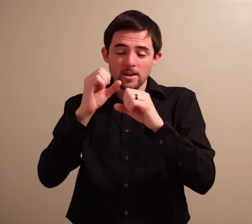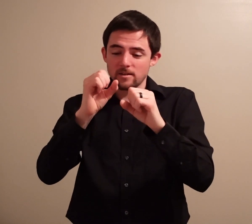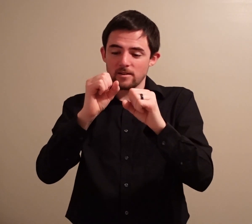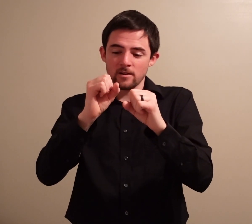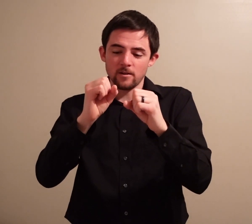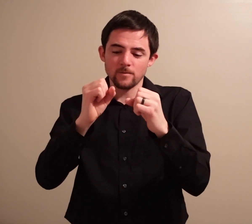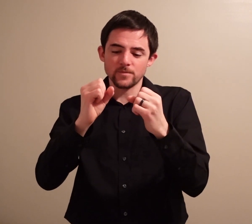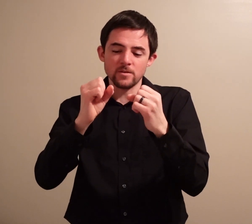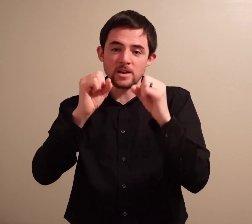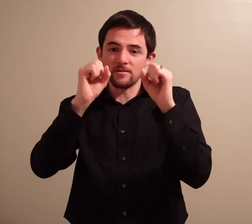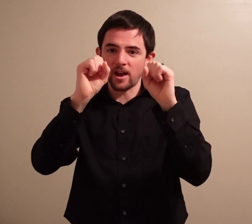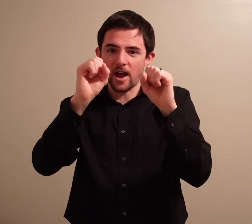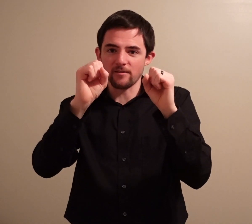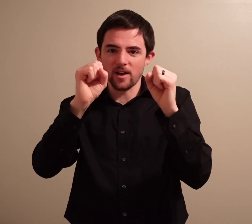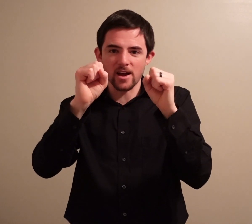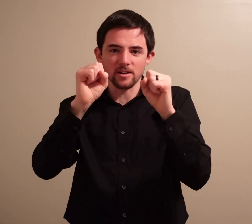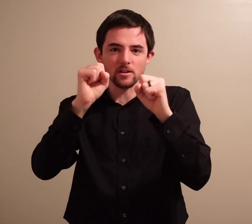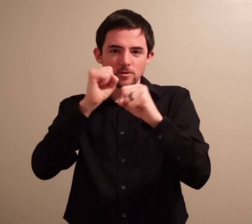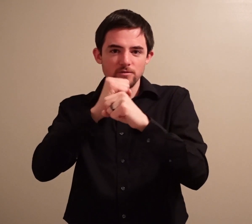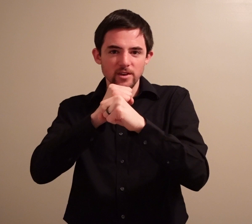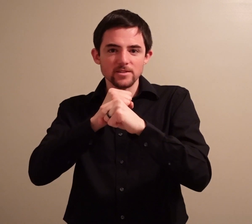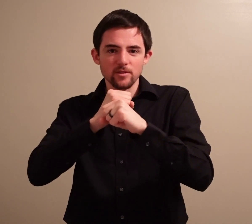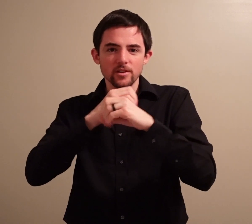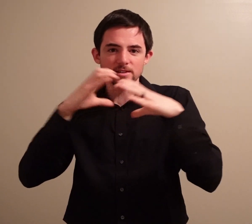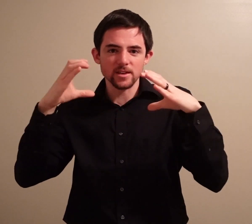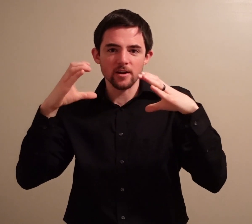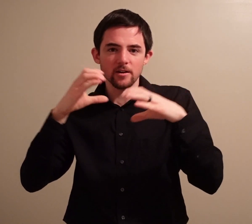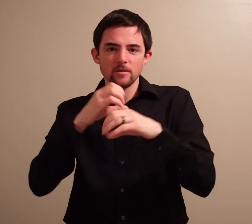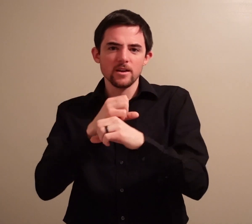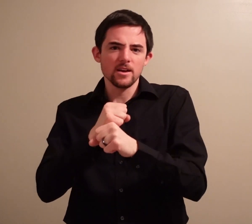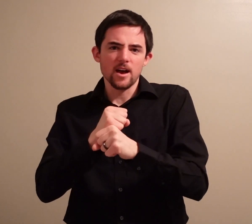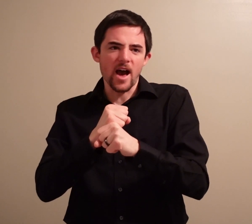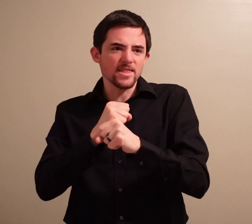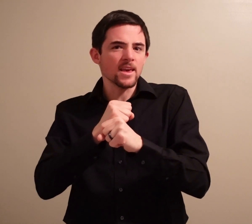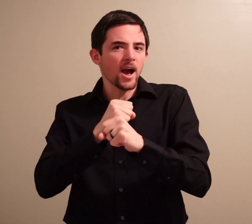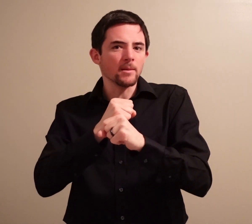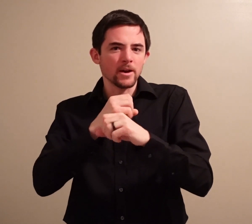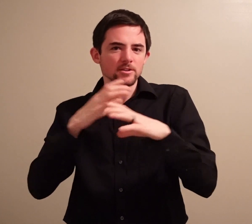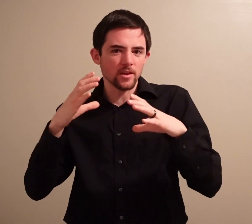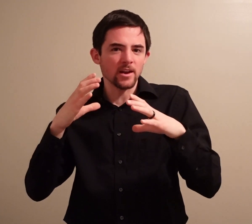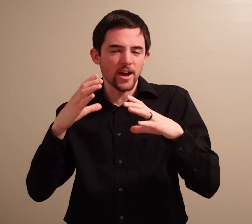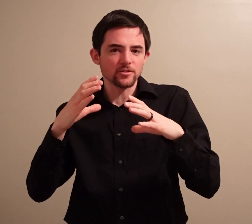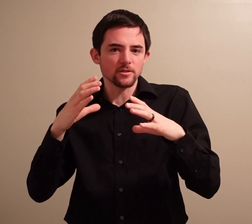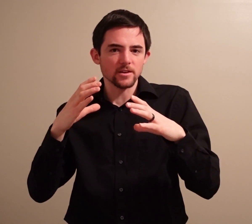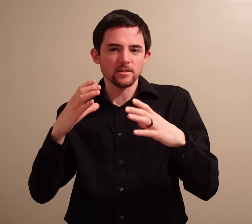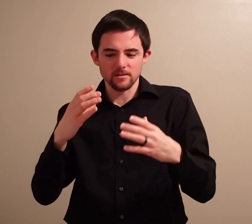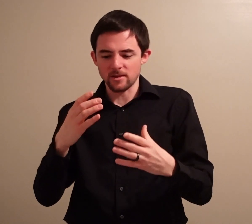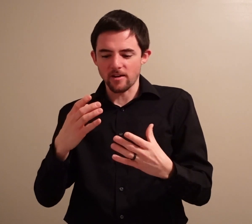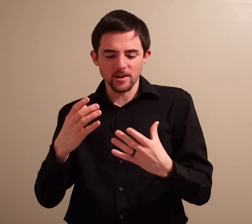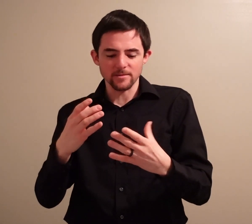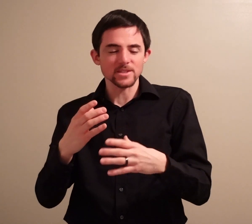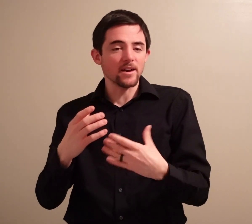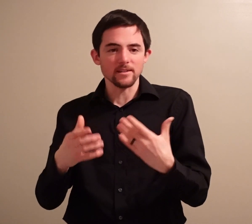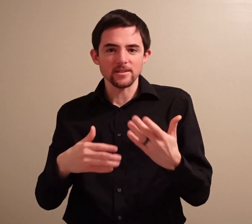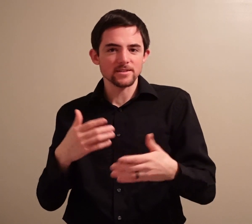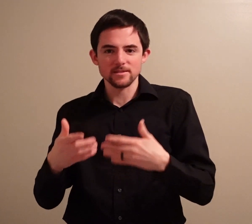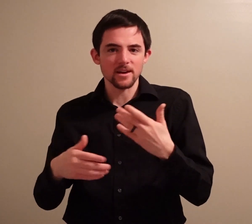And you know, you can even have kind of closed fists for this scenario. I think I might do that naturally now that I'm signing this